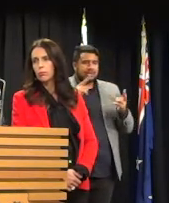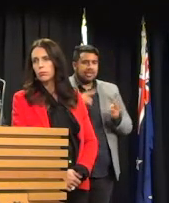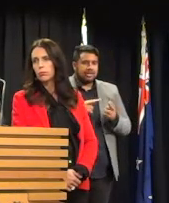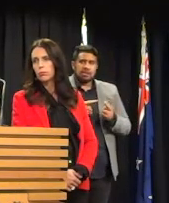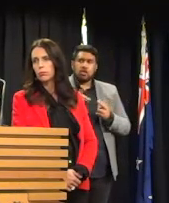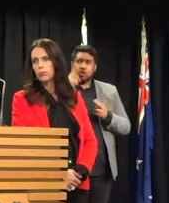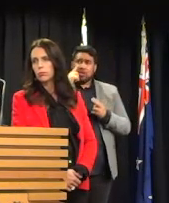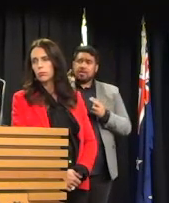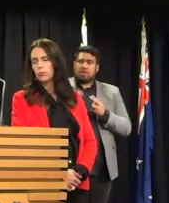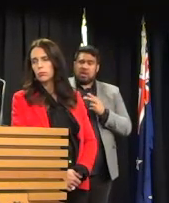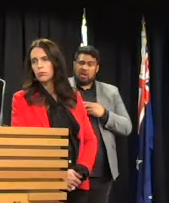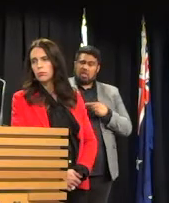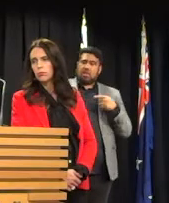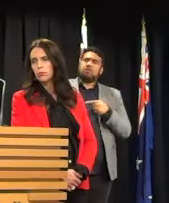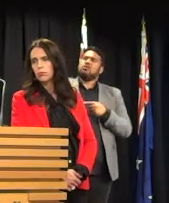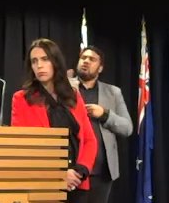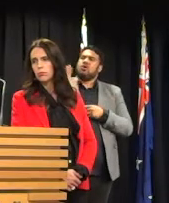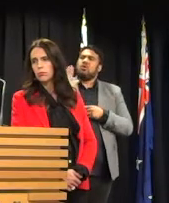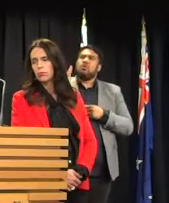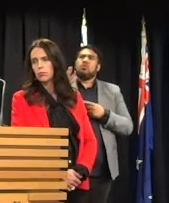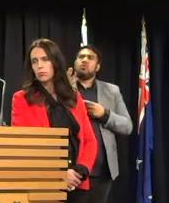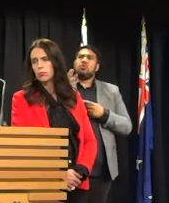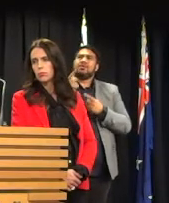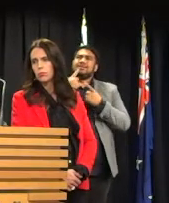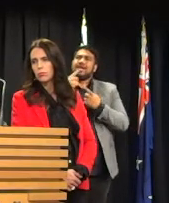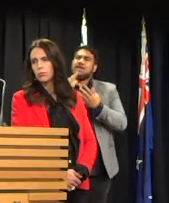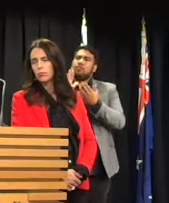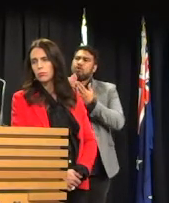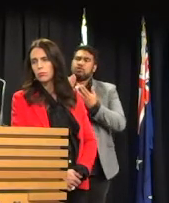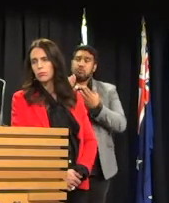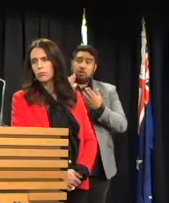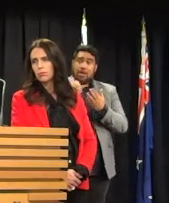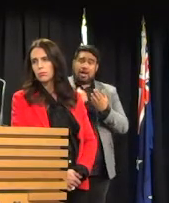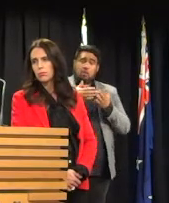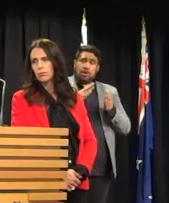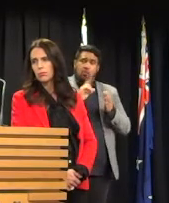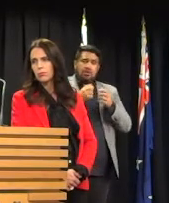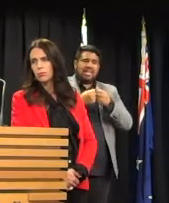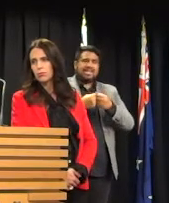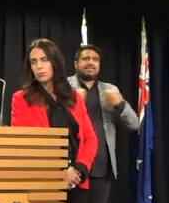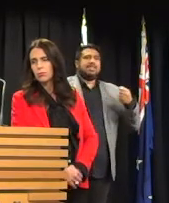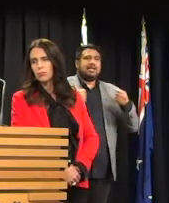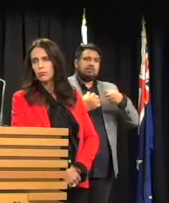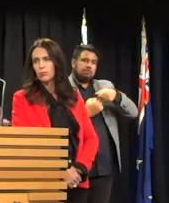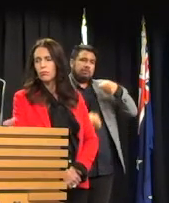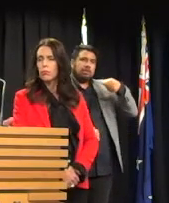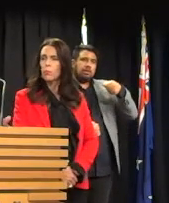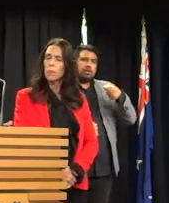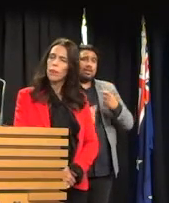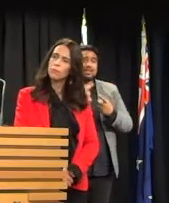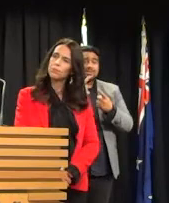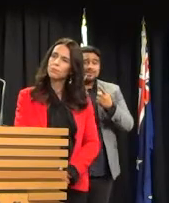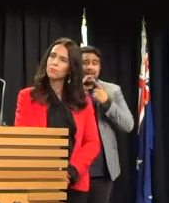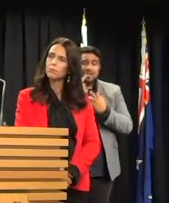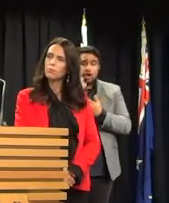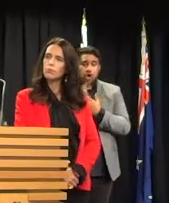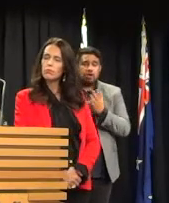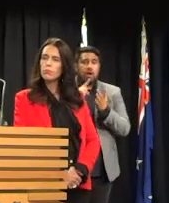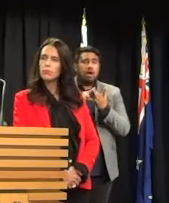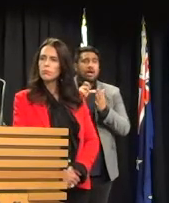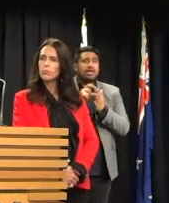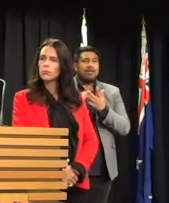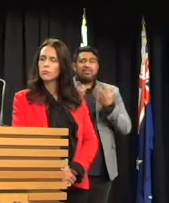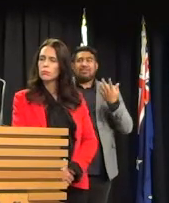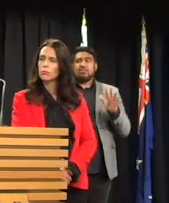blunting the data approach at all. I think it's extending it. So we're going beyond using data, for instance, in the IDI,